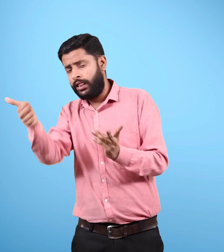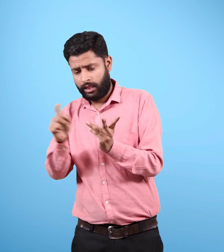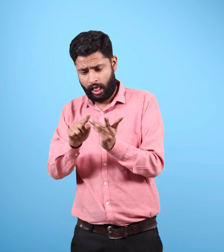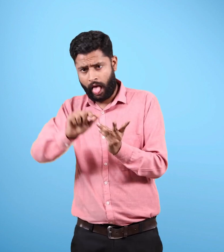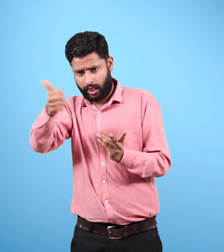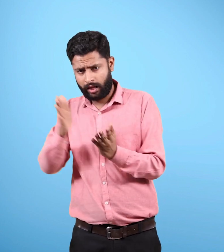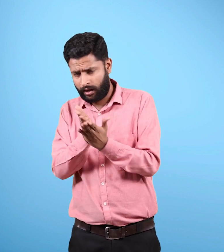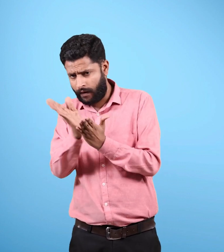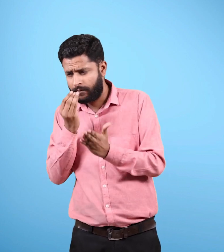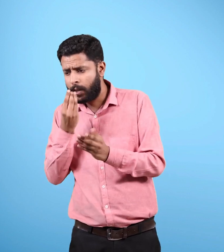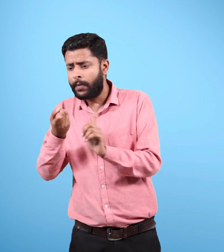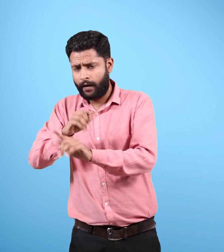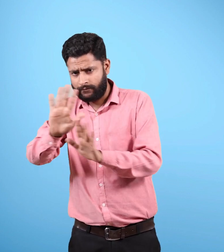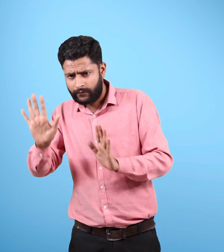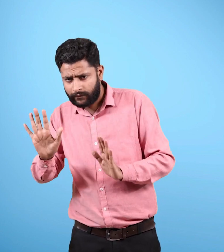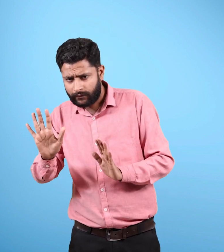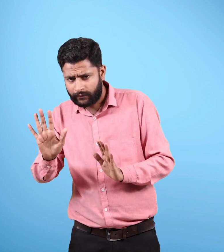and animals.